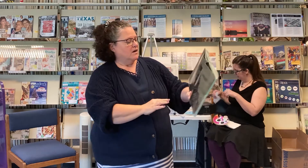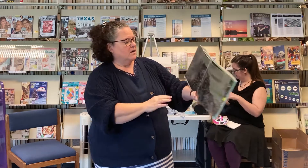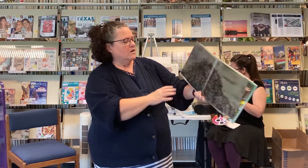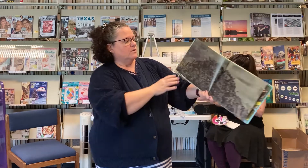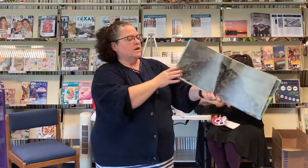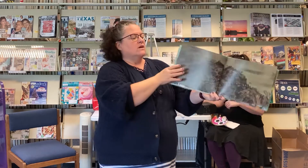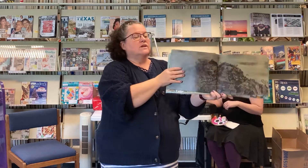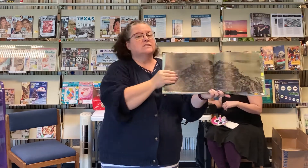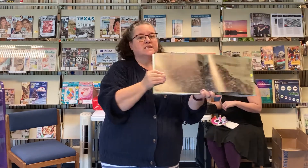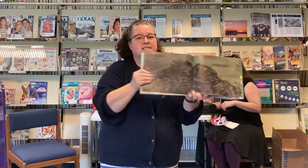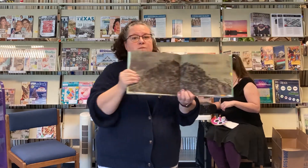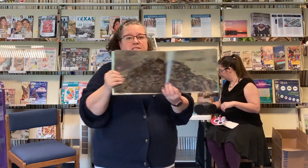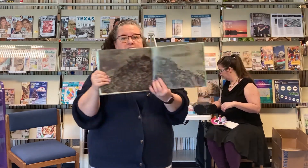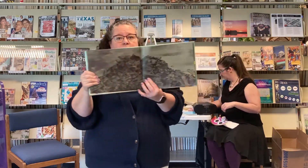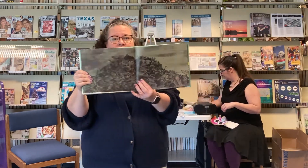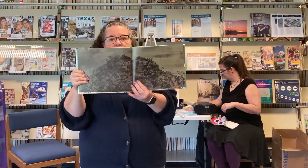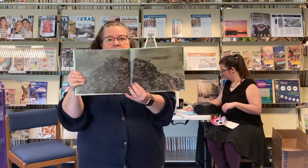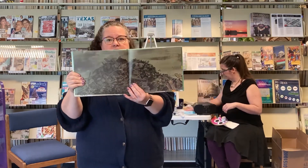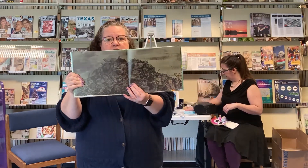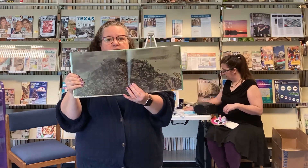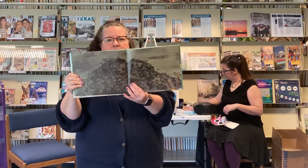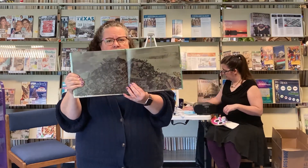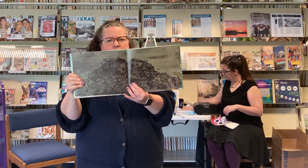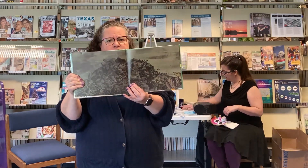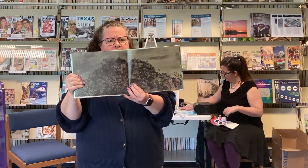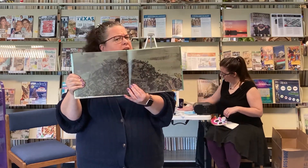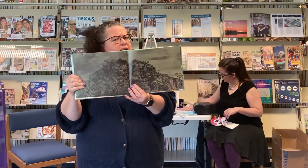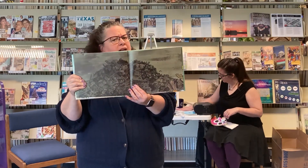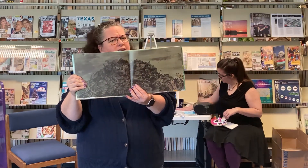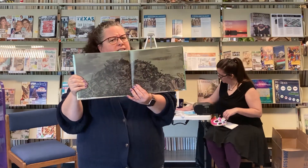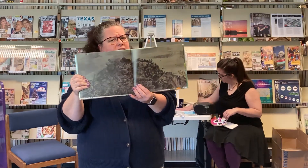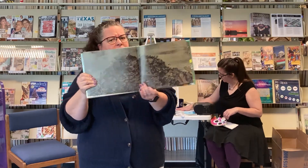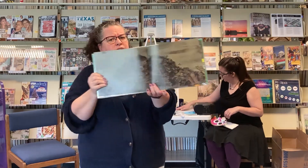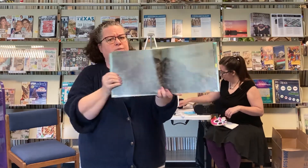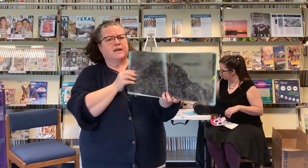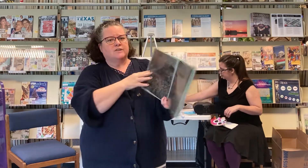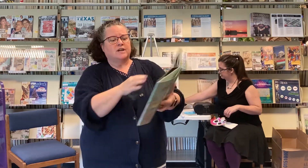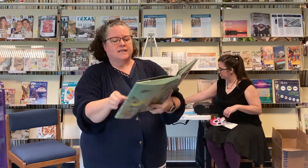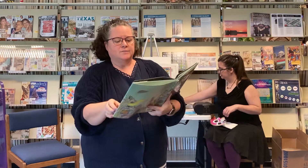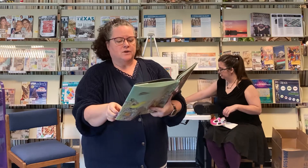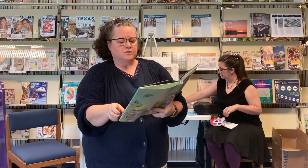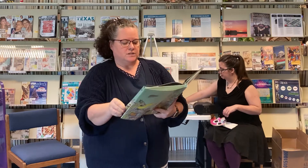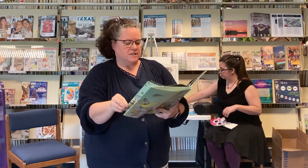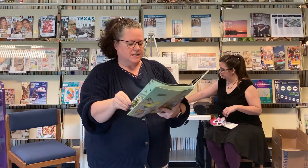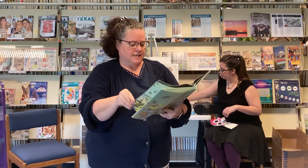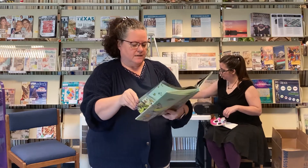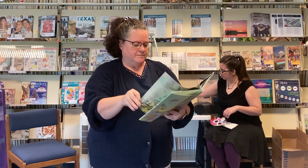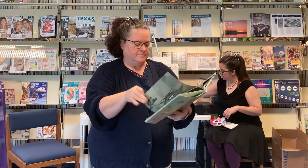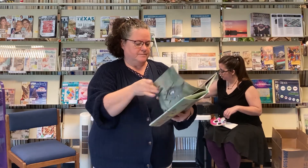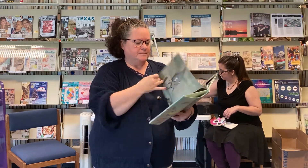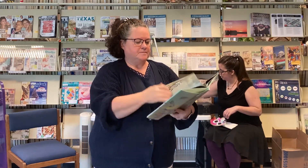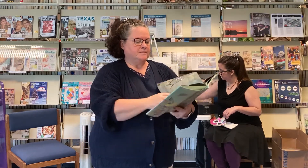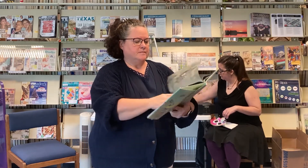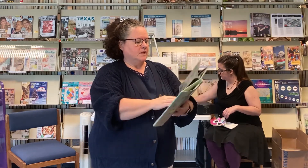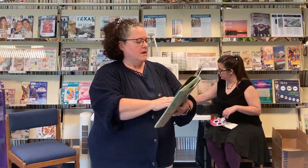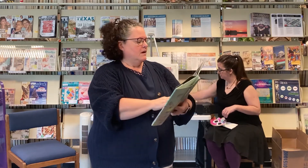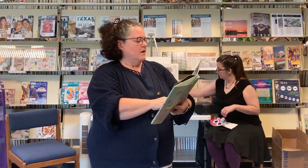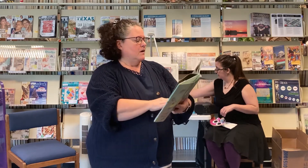Oh no, it looks like someone dumped a lot of stuff in the ocean. That's not good. We gotta try and keep our oceans clean.